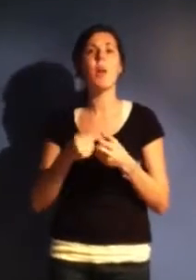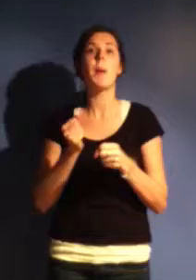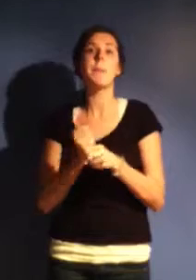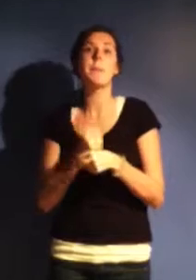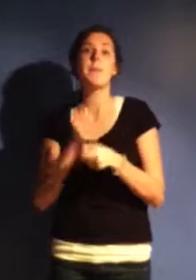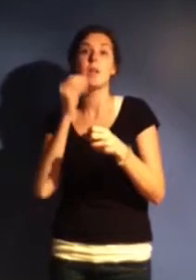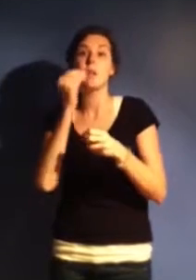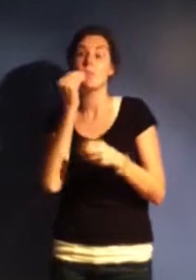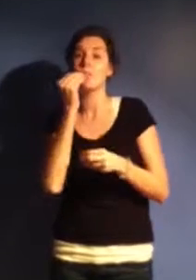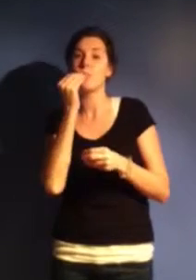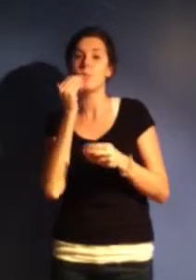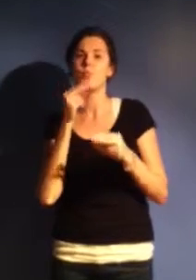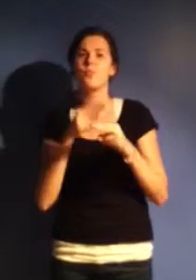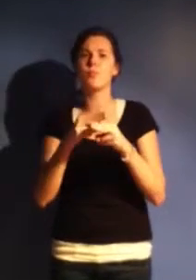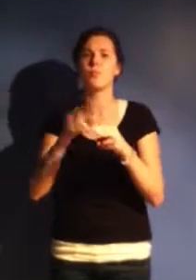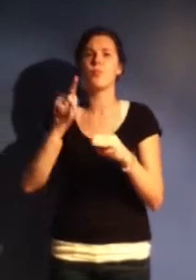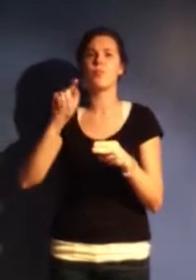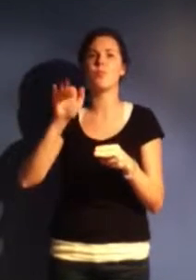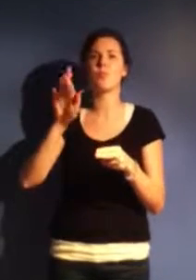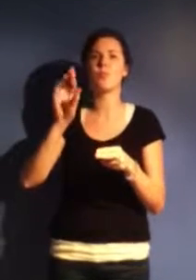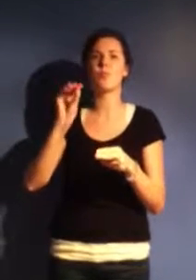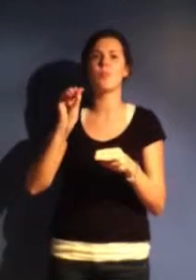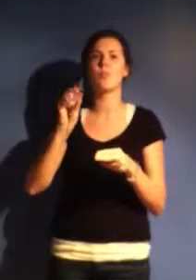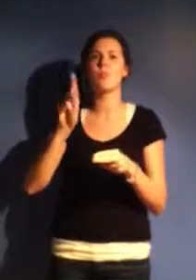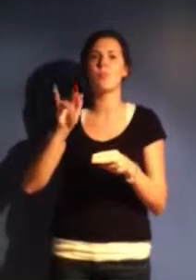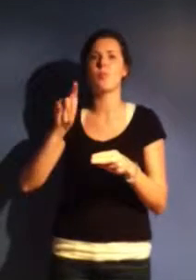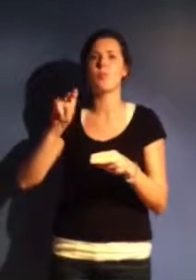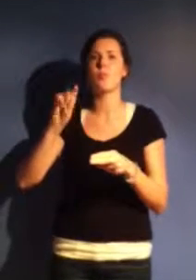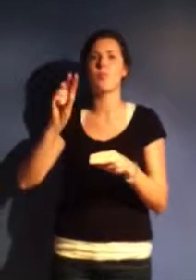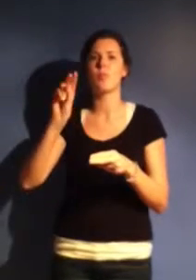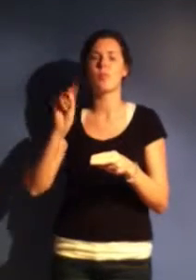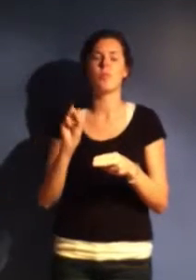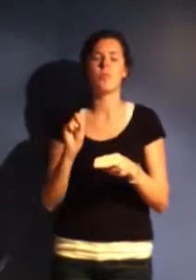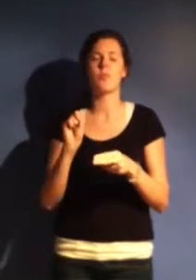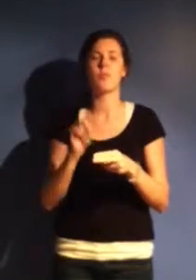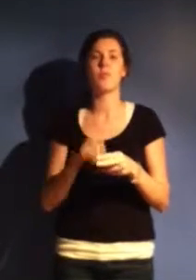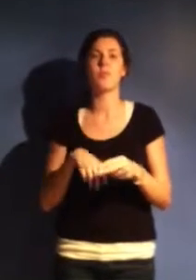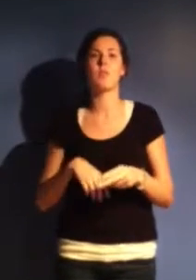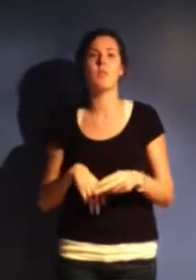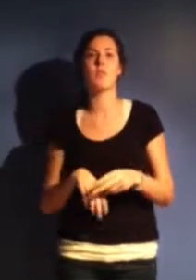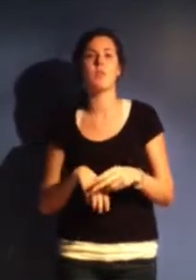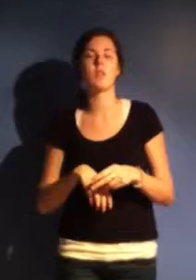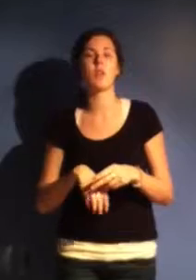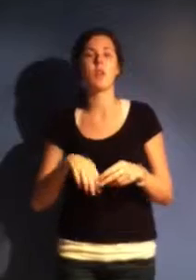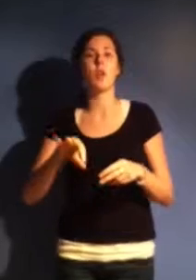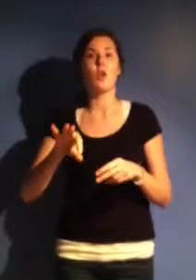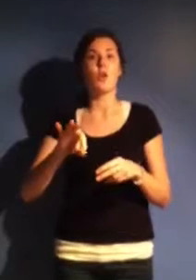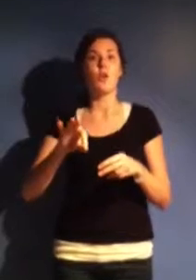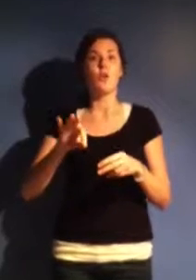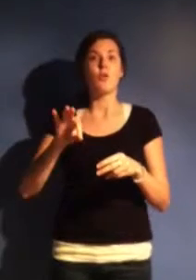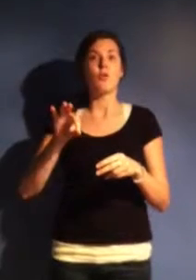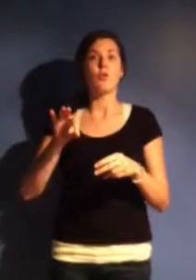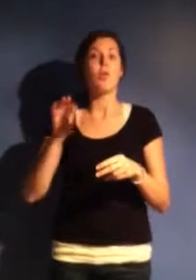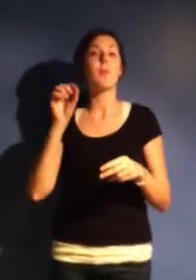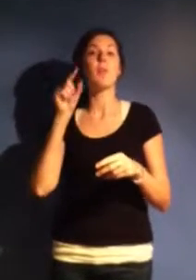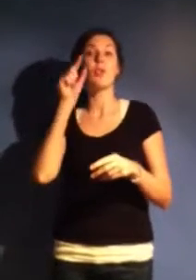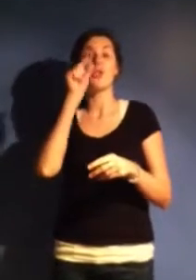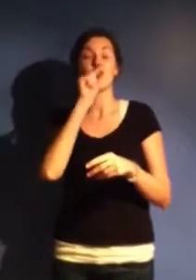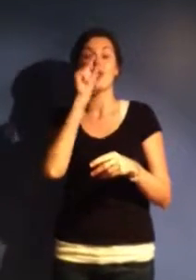called pteropitis. This appetizer comes from the Greek culture. It is made of cheese and it is